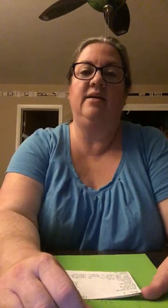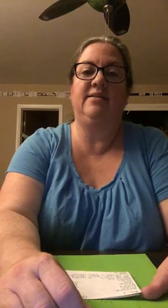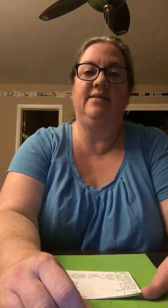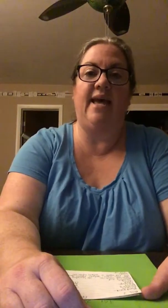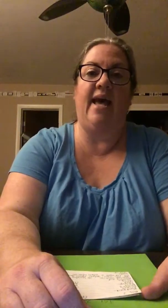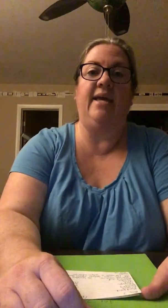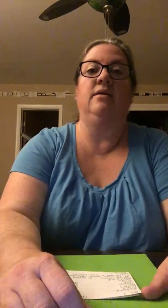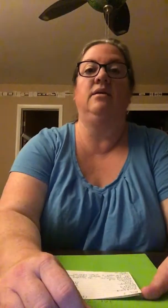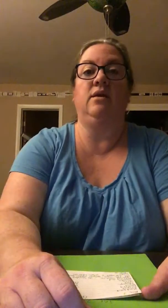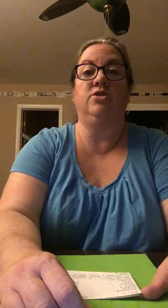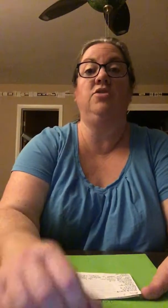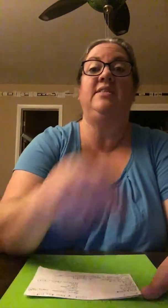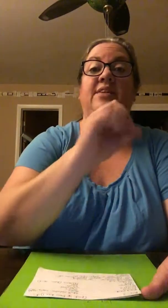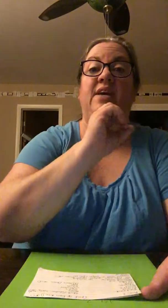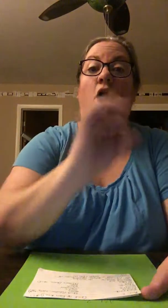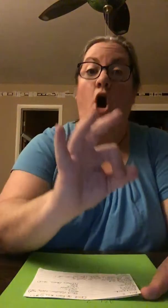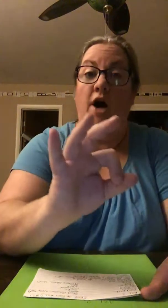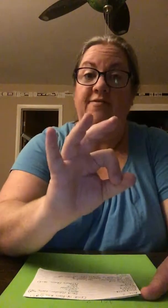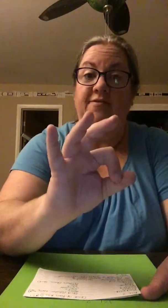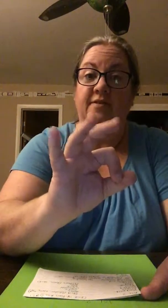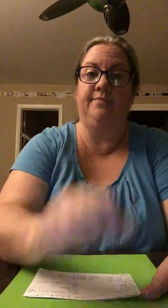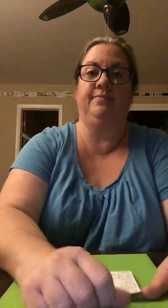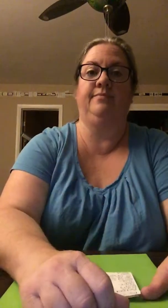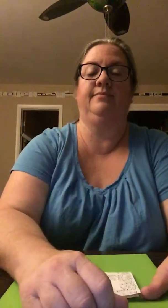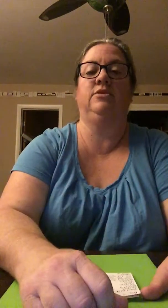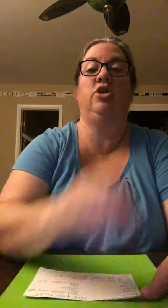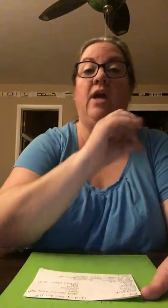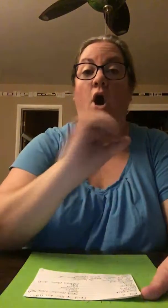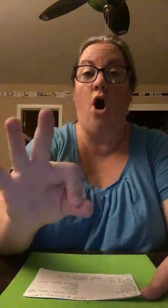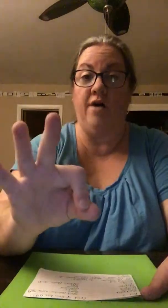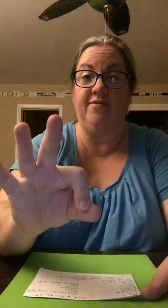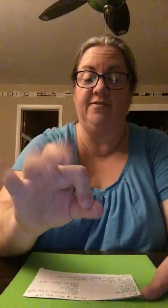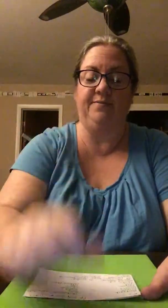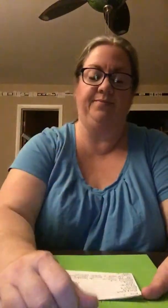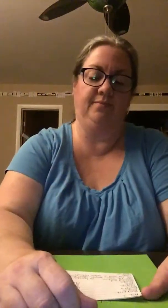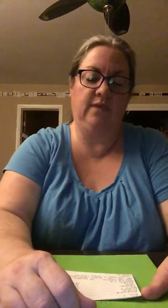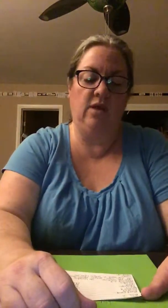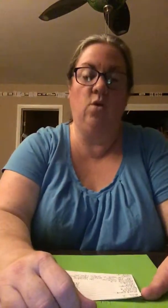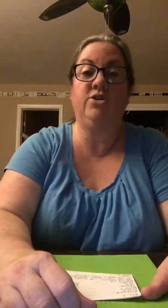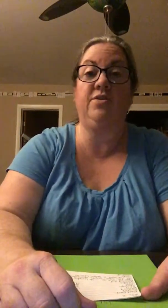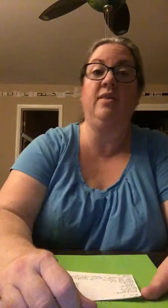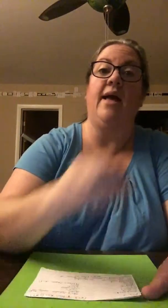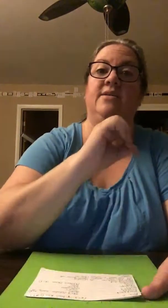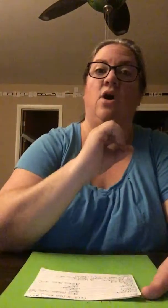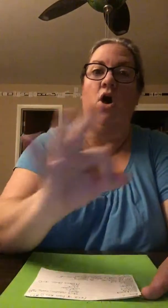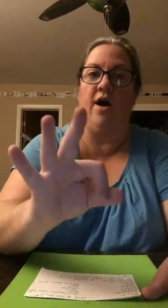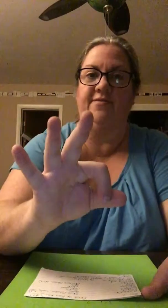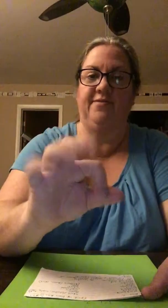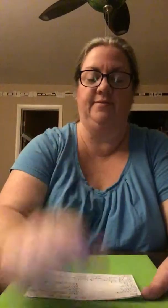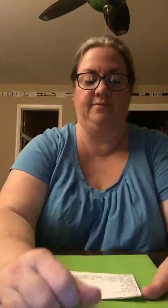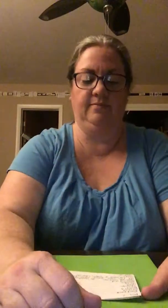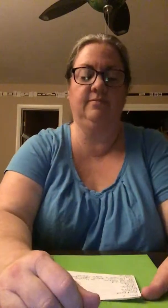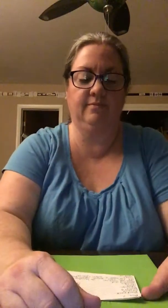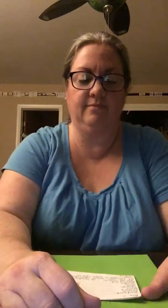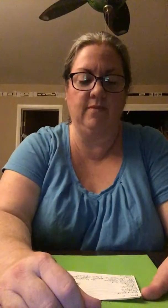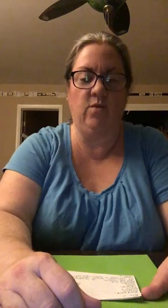to say, turn the TV off. Turn it off. Or turn the light off. Or